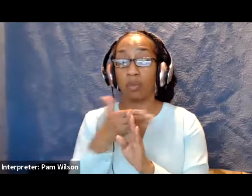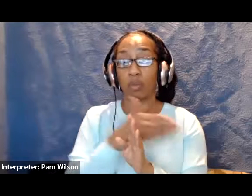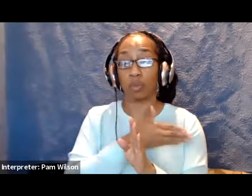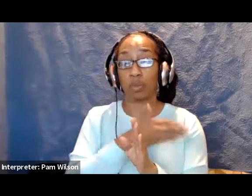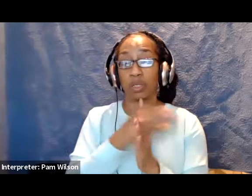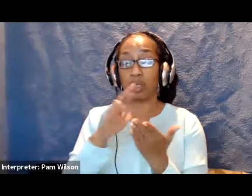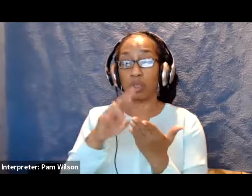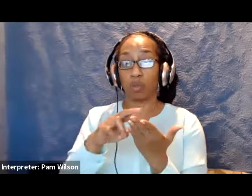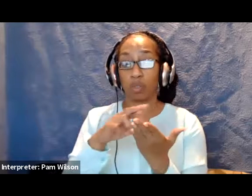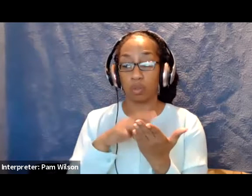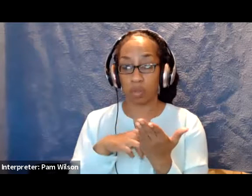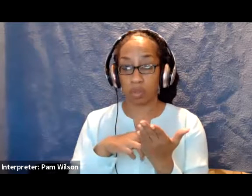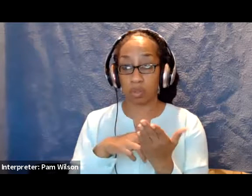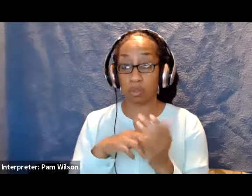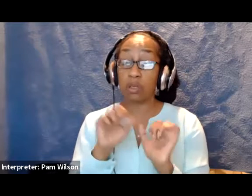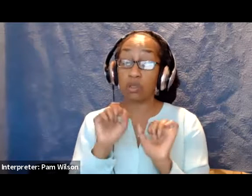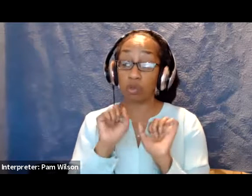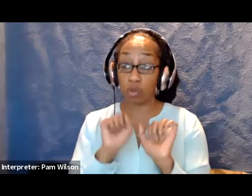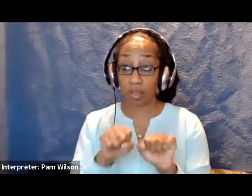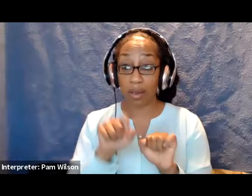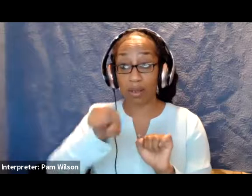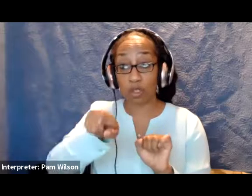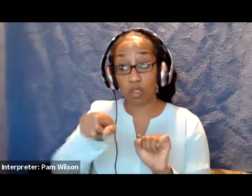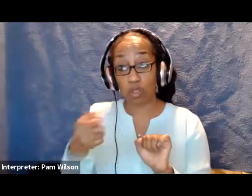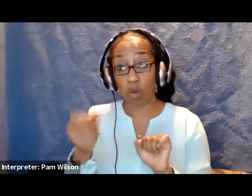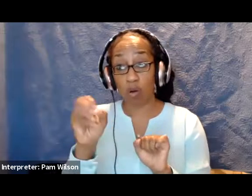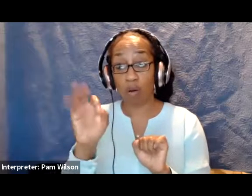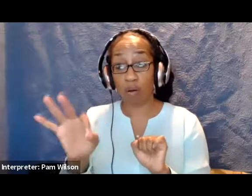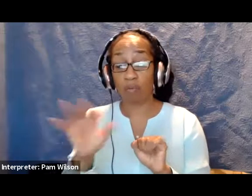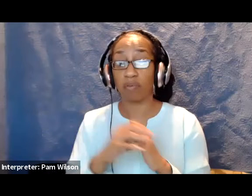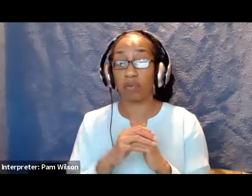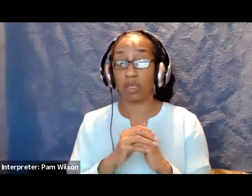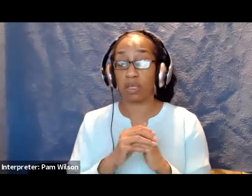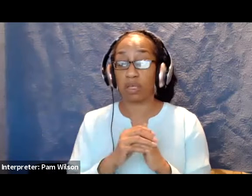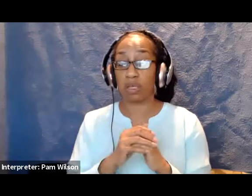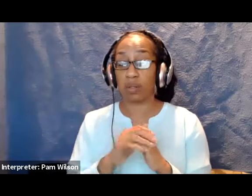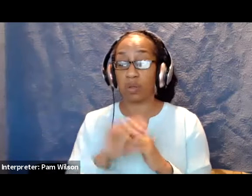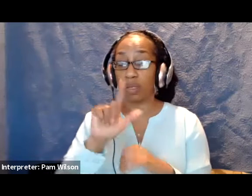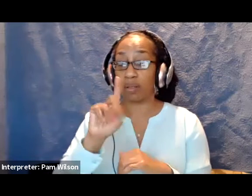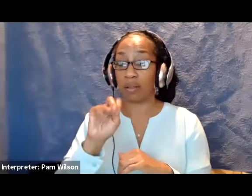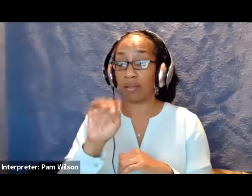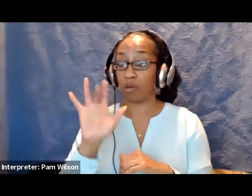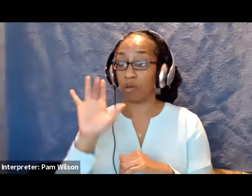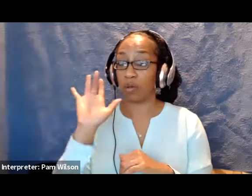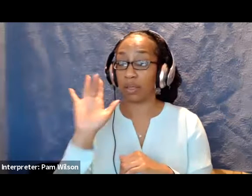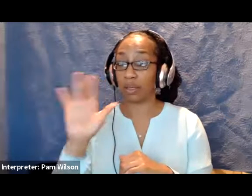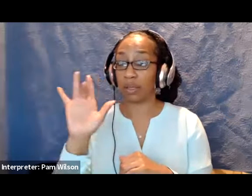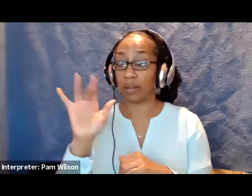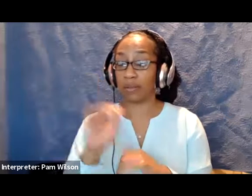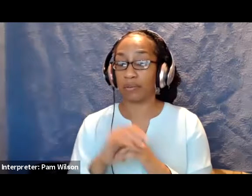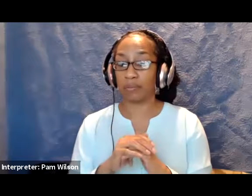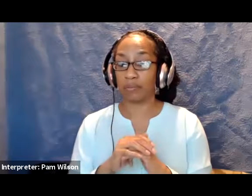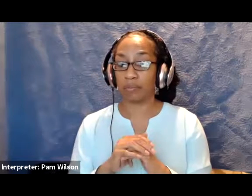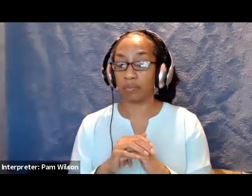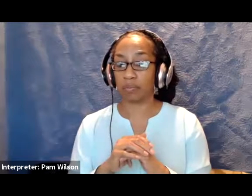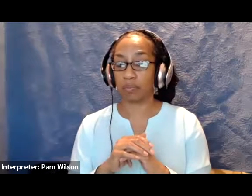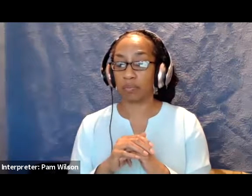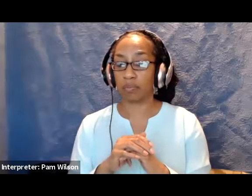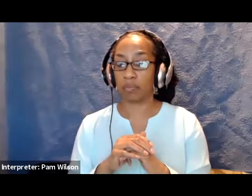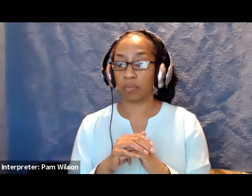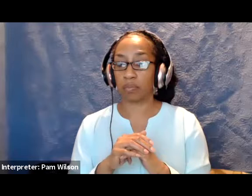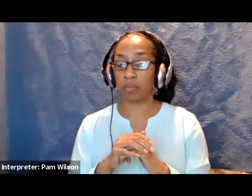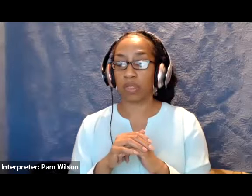be turned off by simply clicking on a link at the time of webinar. So again, I'm going to go through this a little